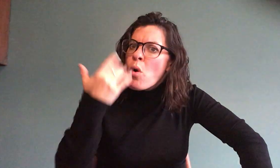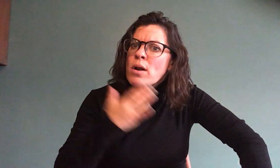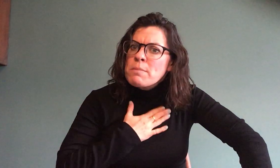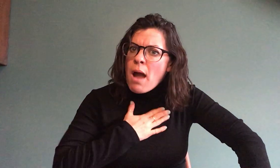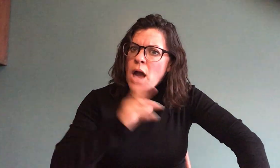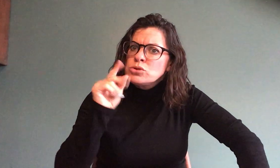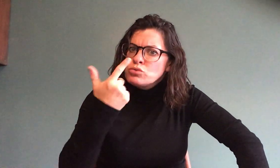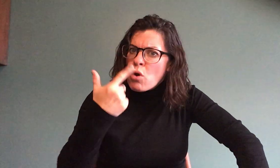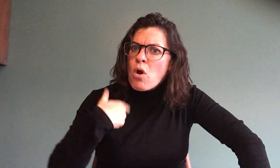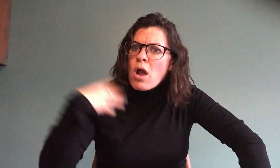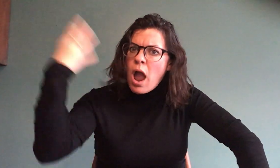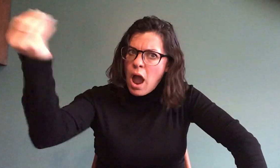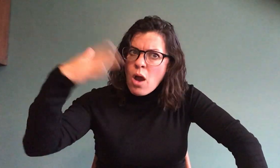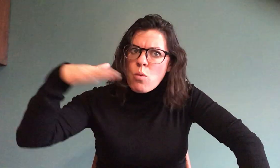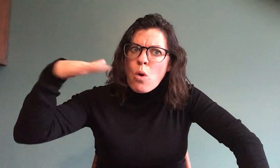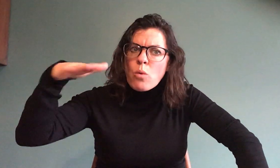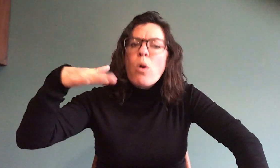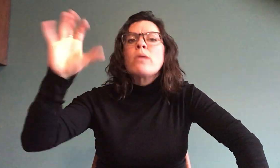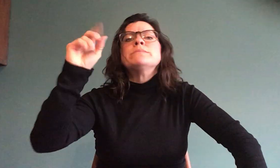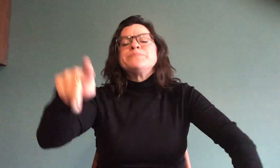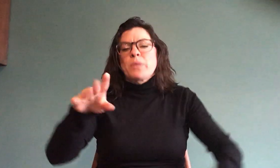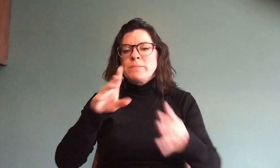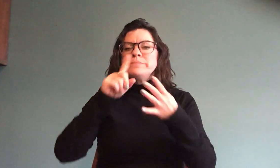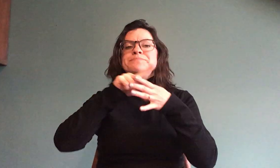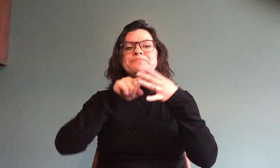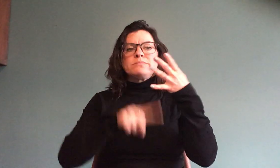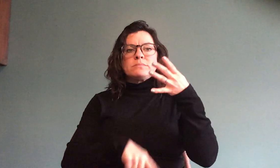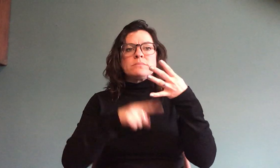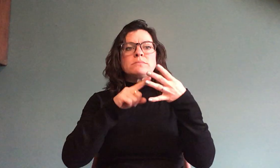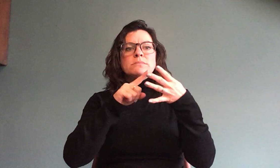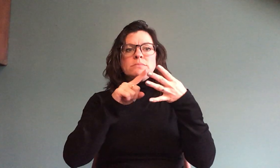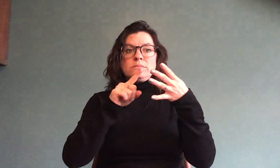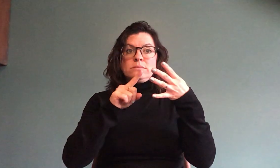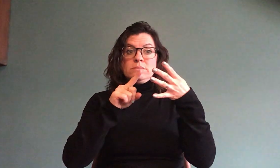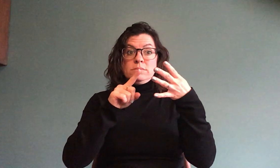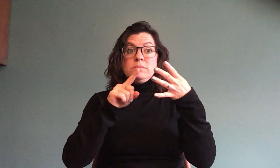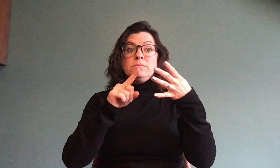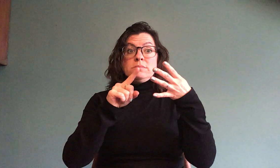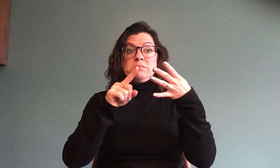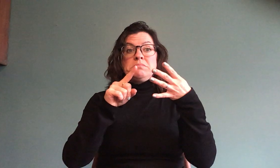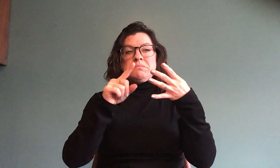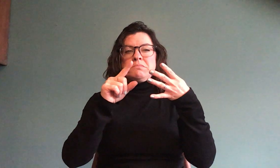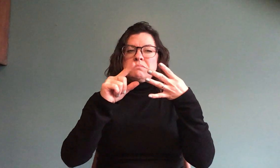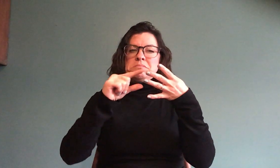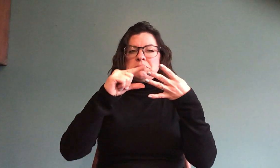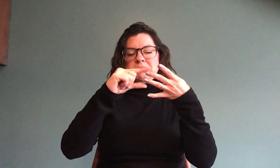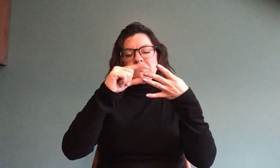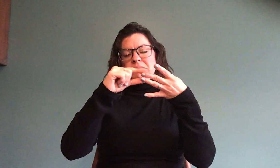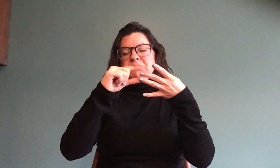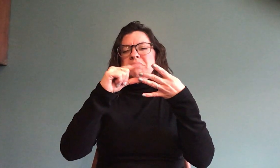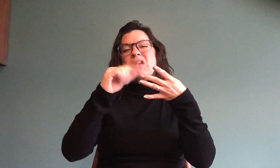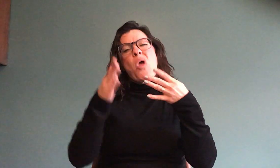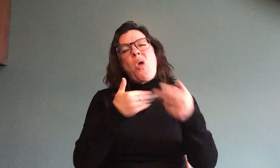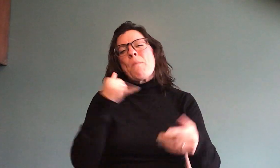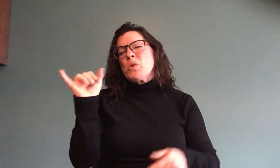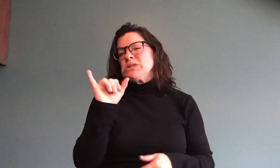It comes along with caught in accidents. All right, and it's the second highest cause of construction